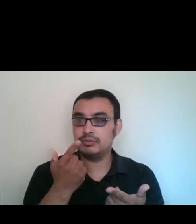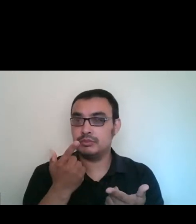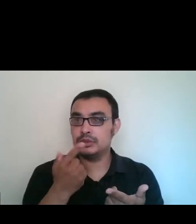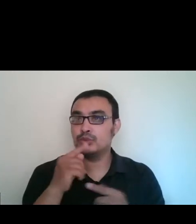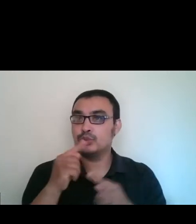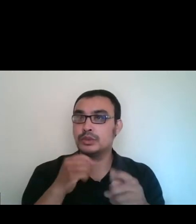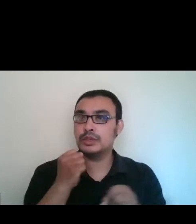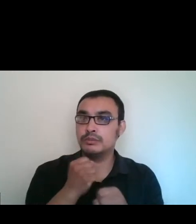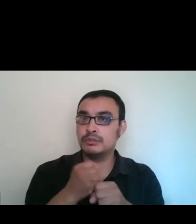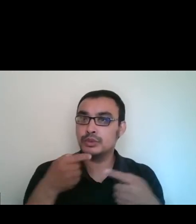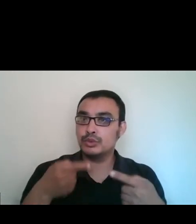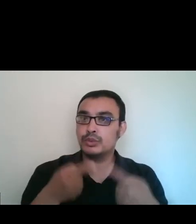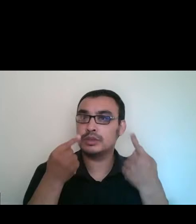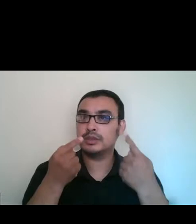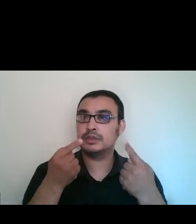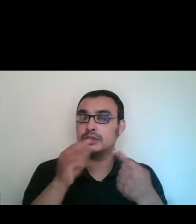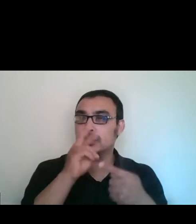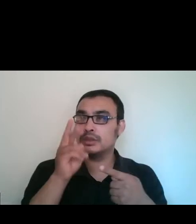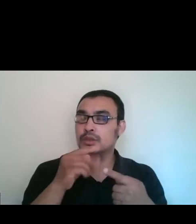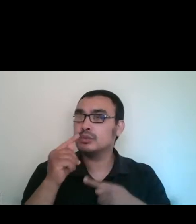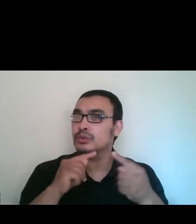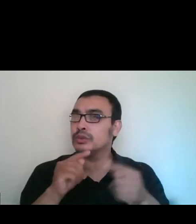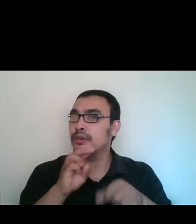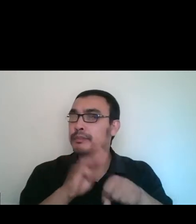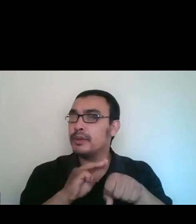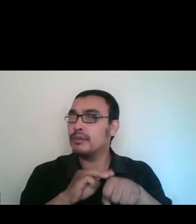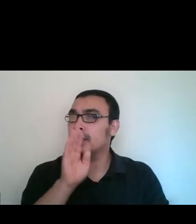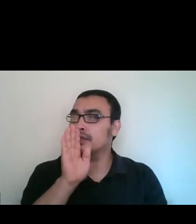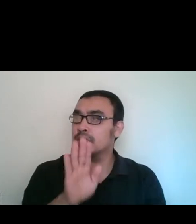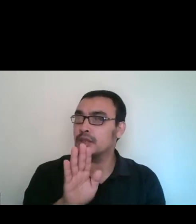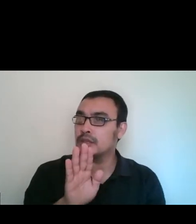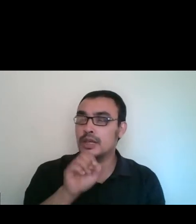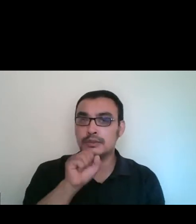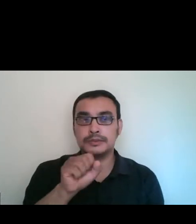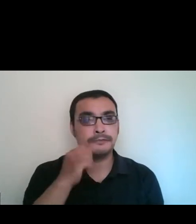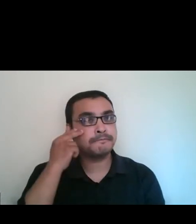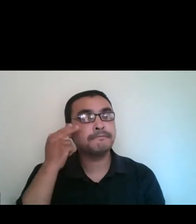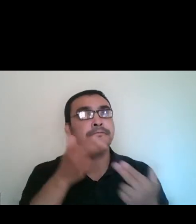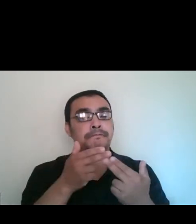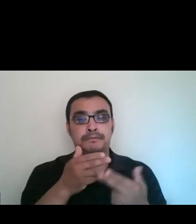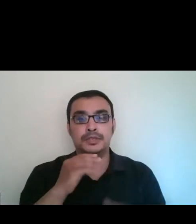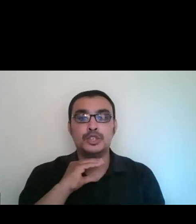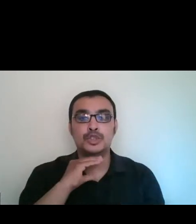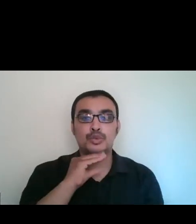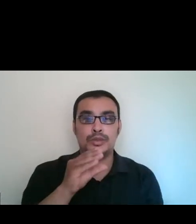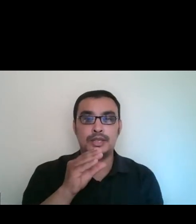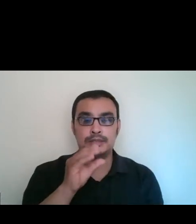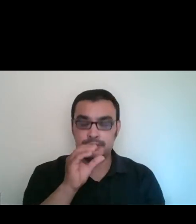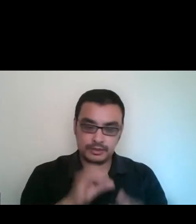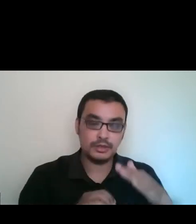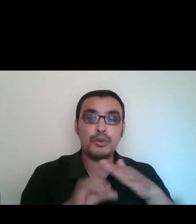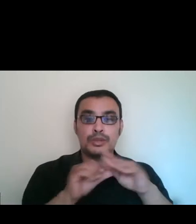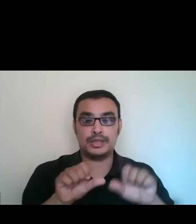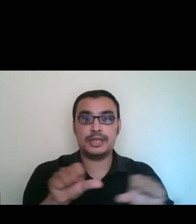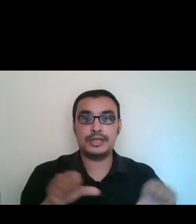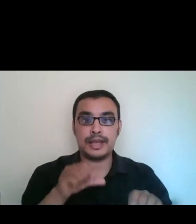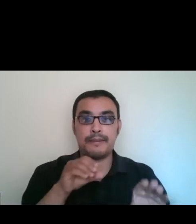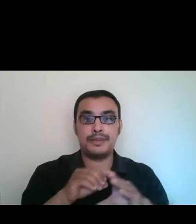what kind of challenges and what kind of opportunities do you identify in youth access to land in